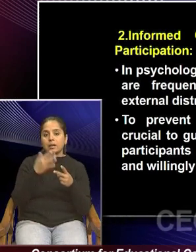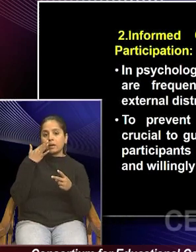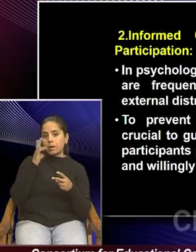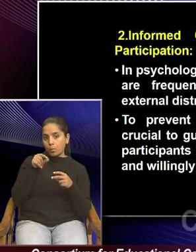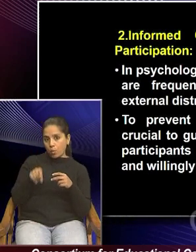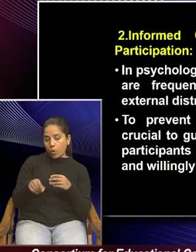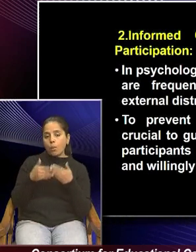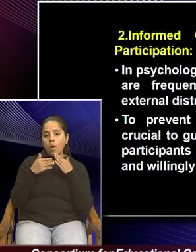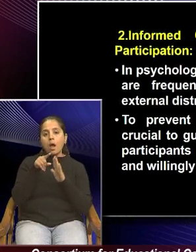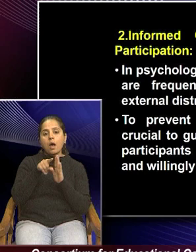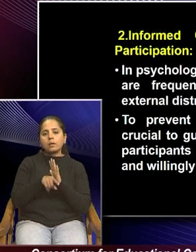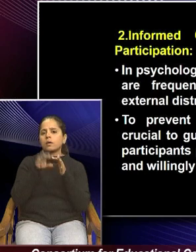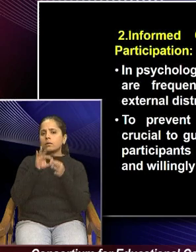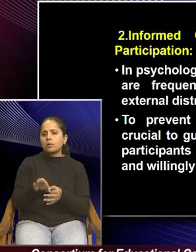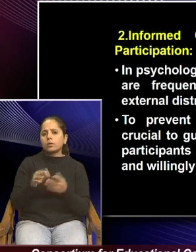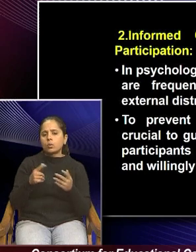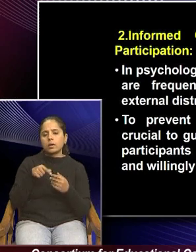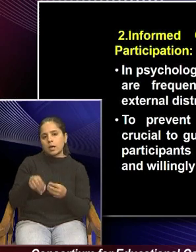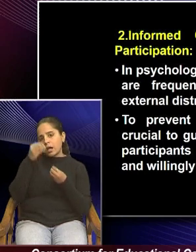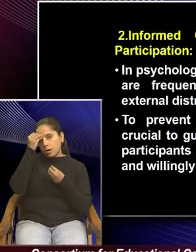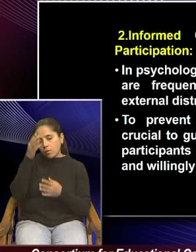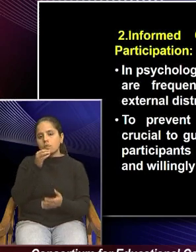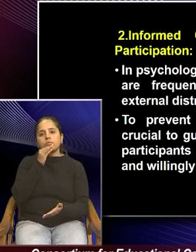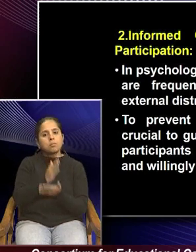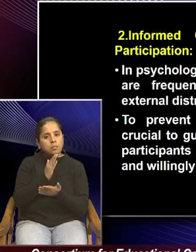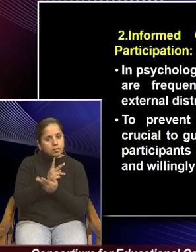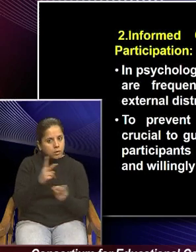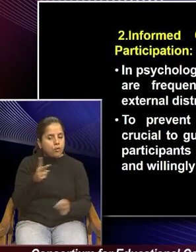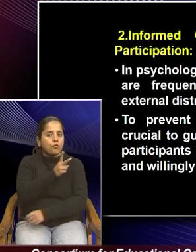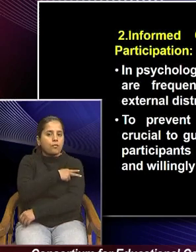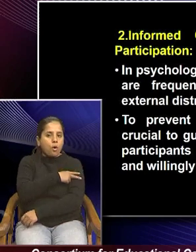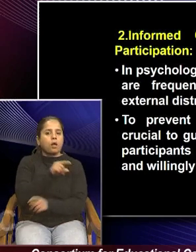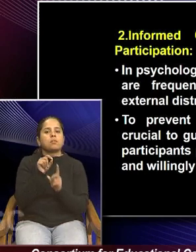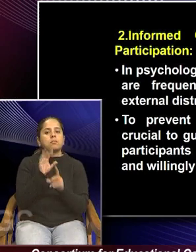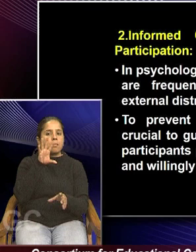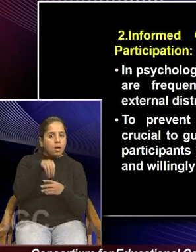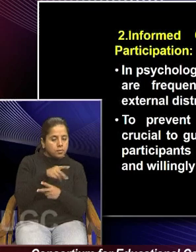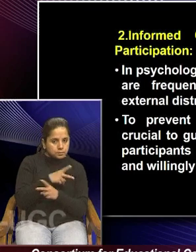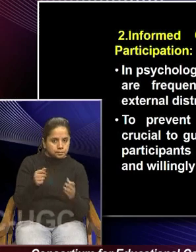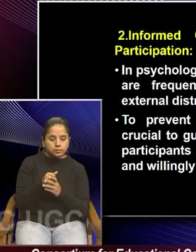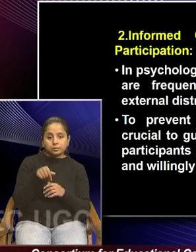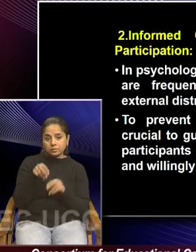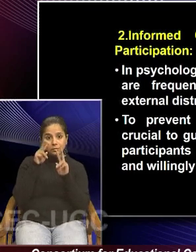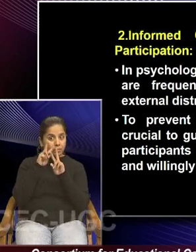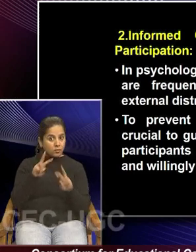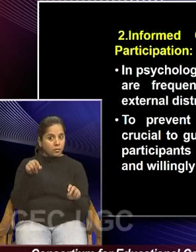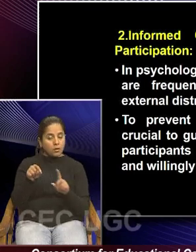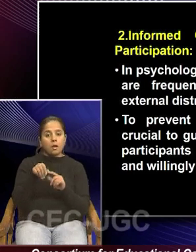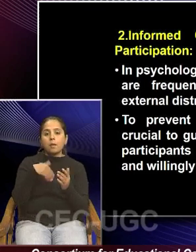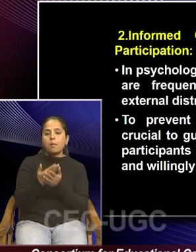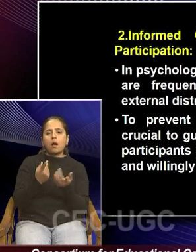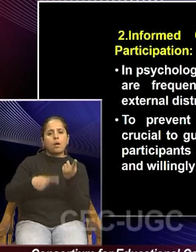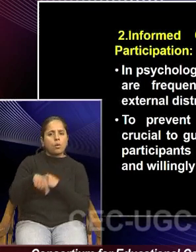ethical concern relates to informed consent and voluntary participation. In research, participants